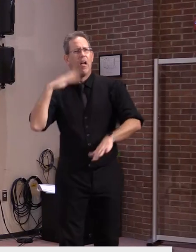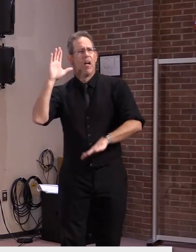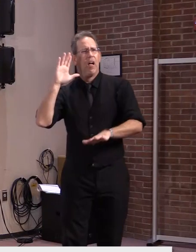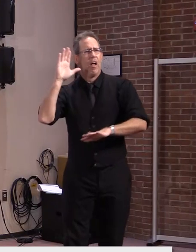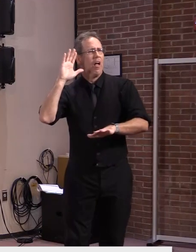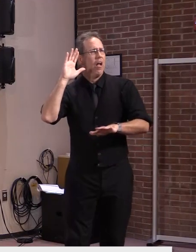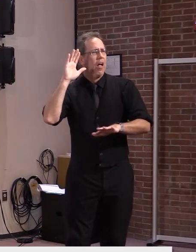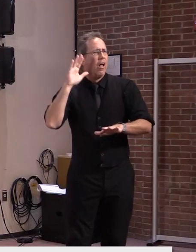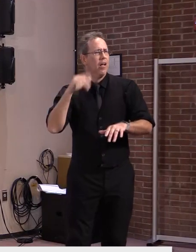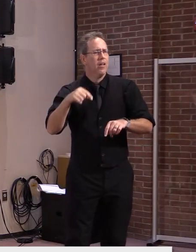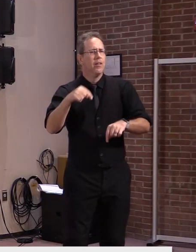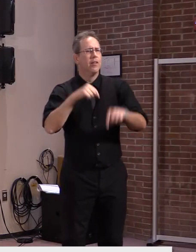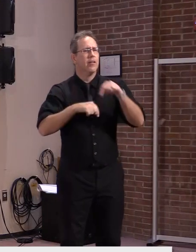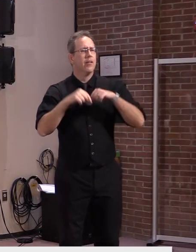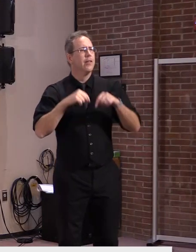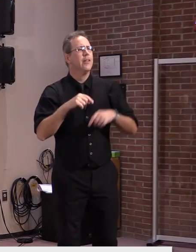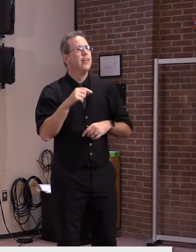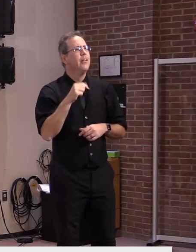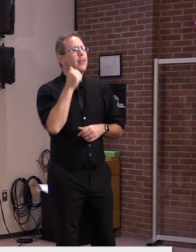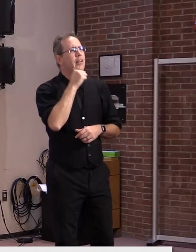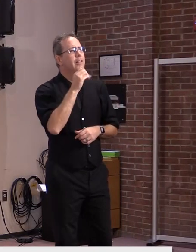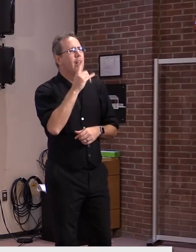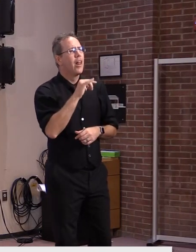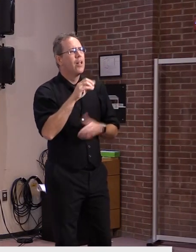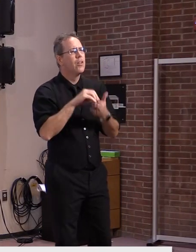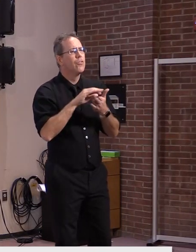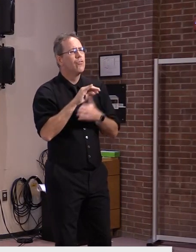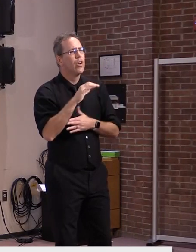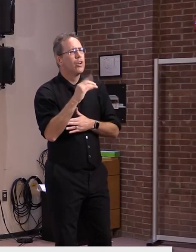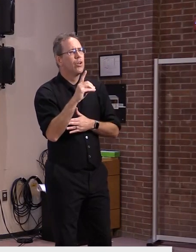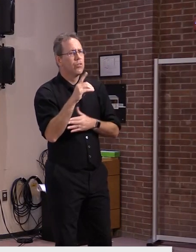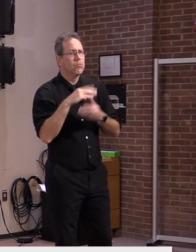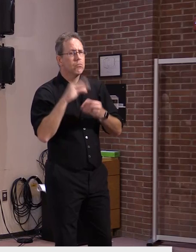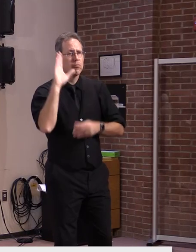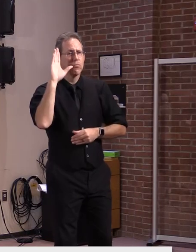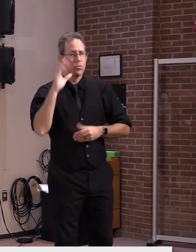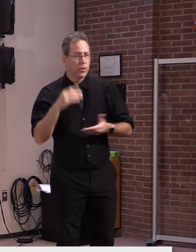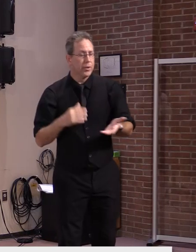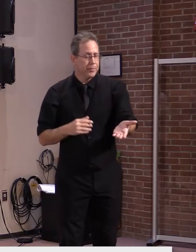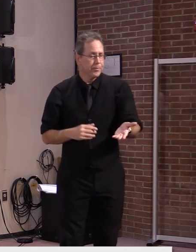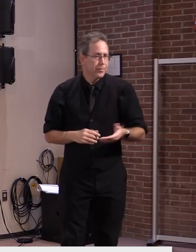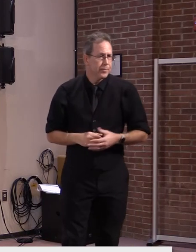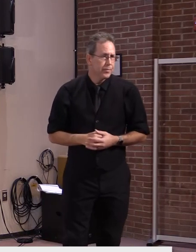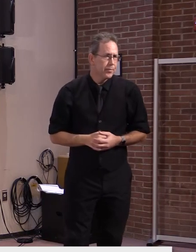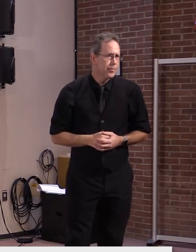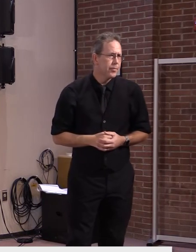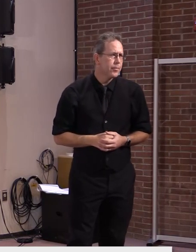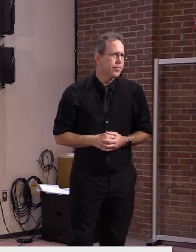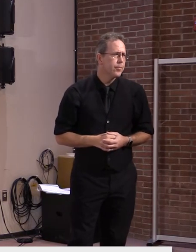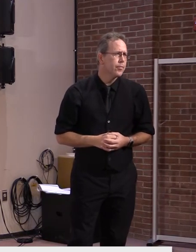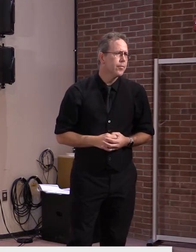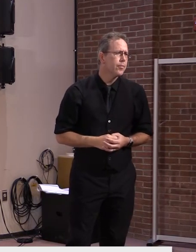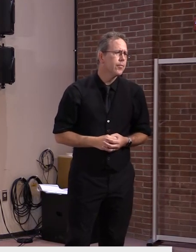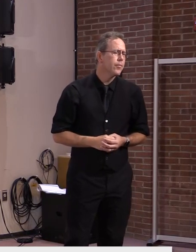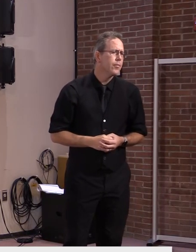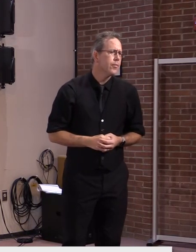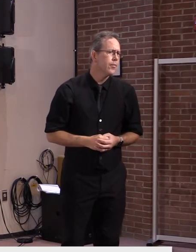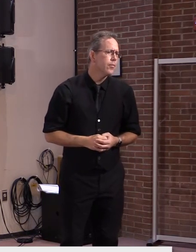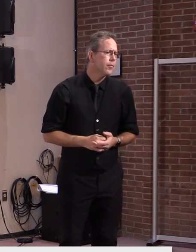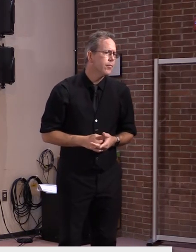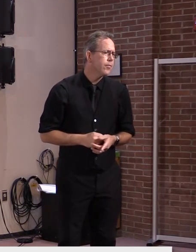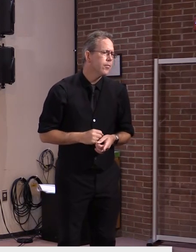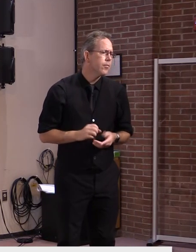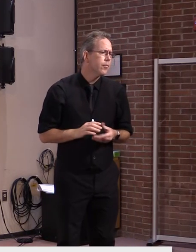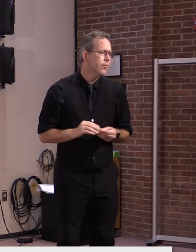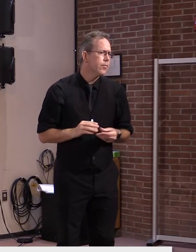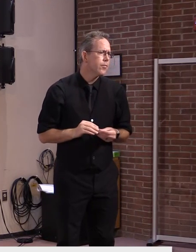you. Commissioner Levine, or whoever, how many of the 14 Vermont fatalities on the